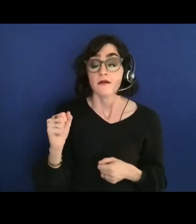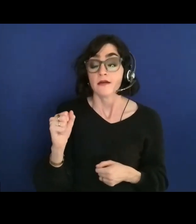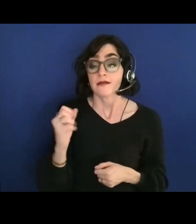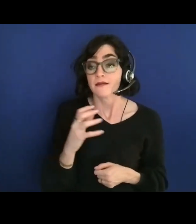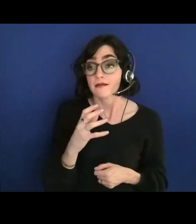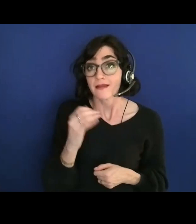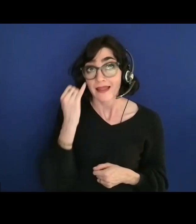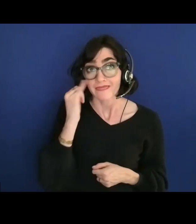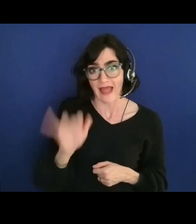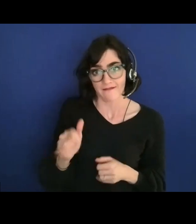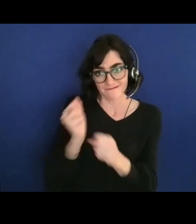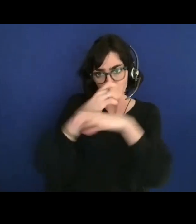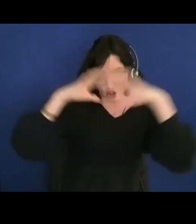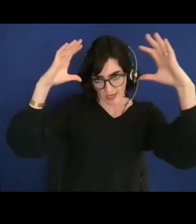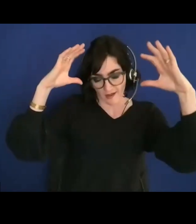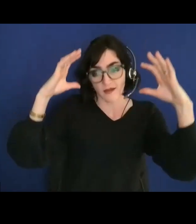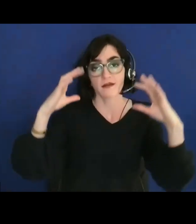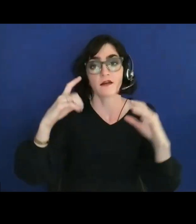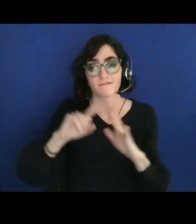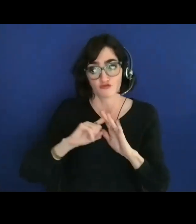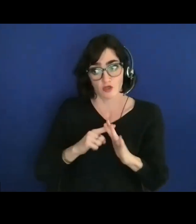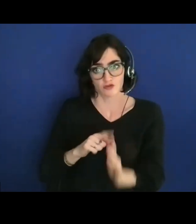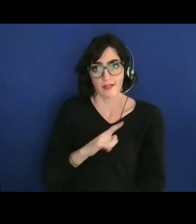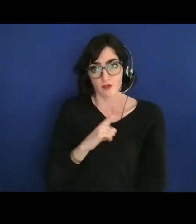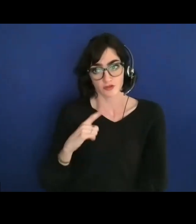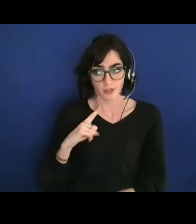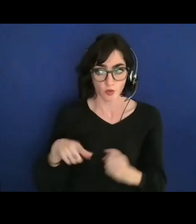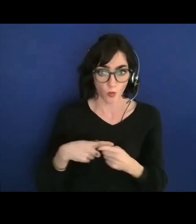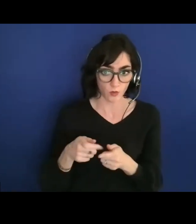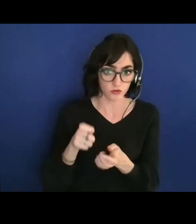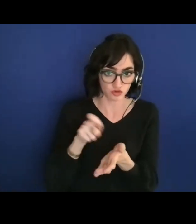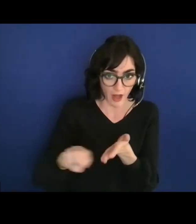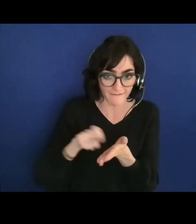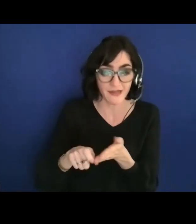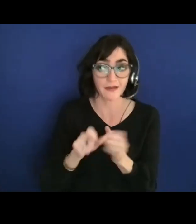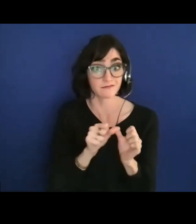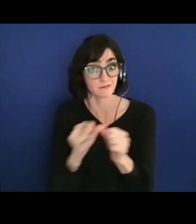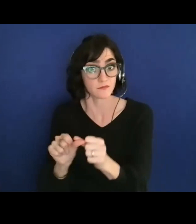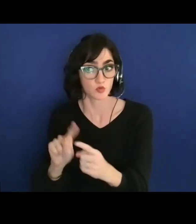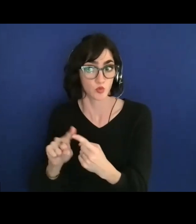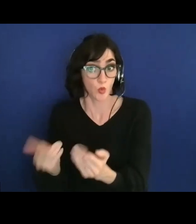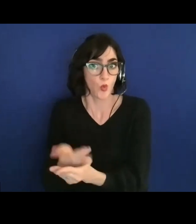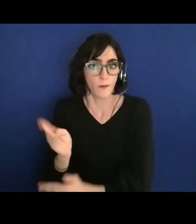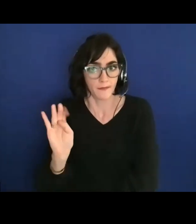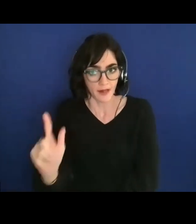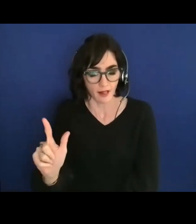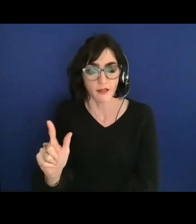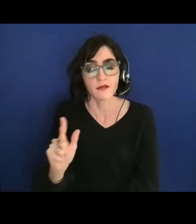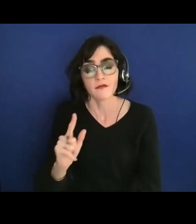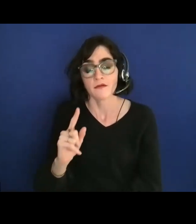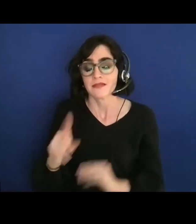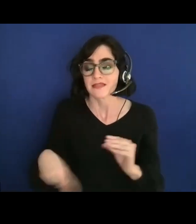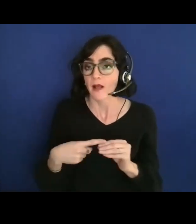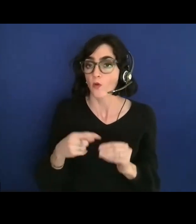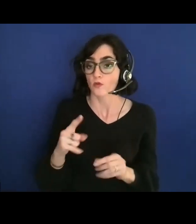then in the vision of the original legislation, you know, continuing into the new bill is about the call